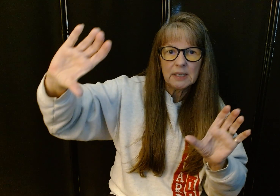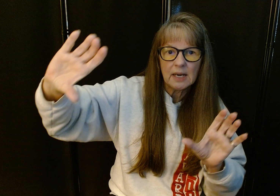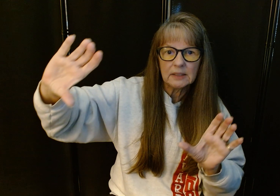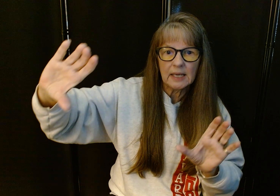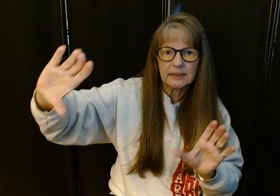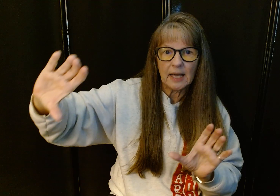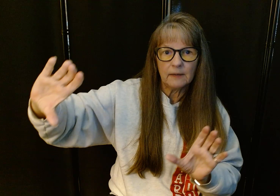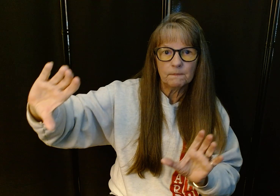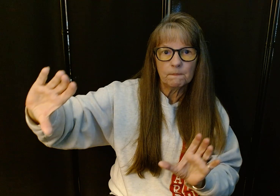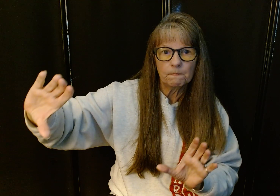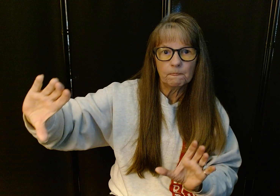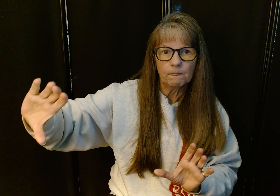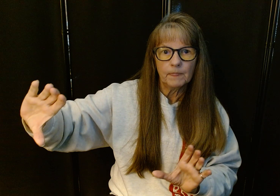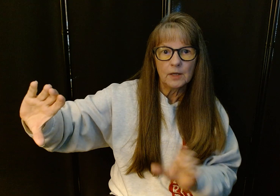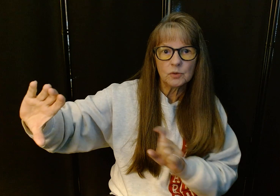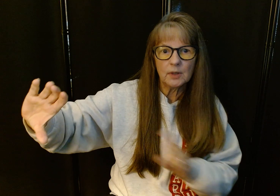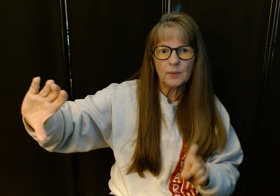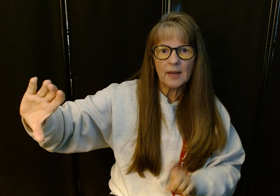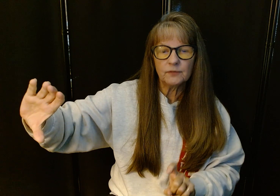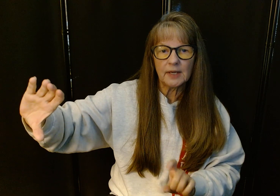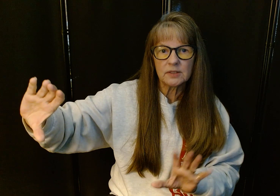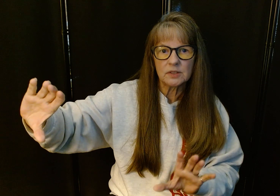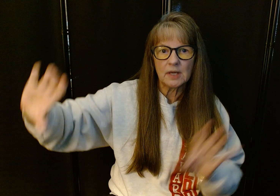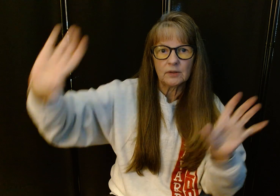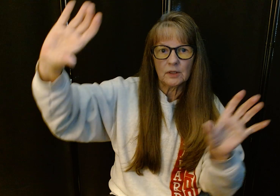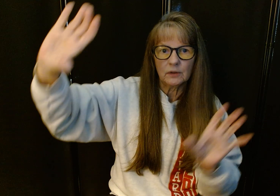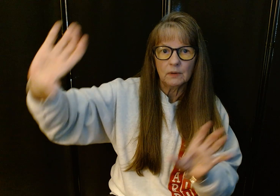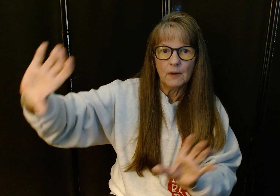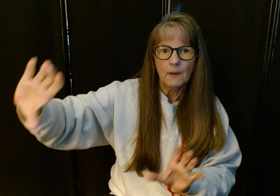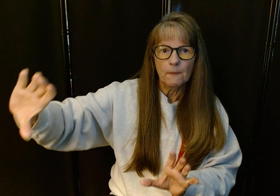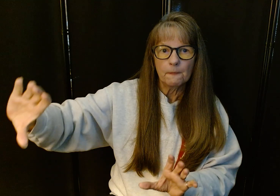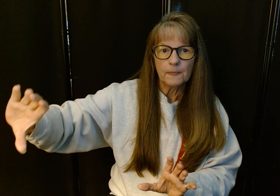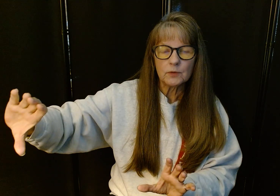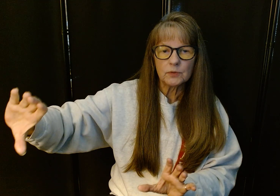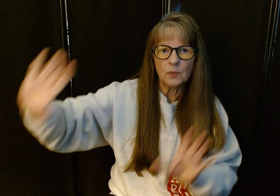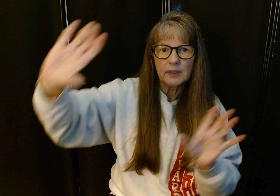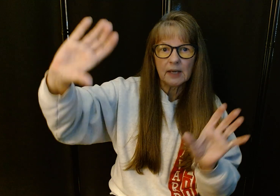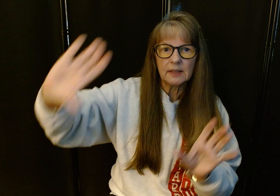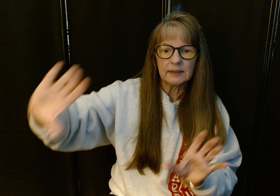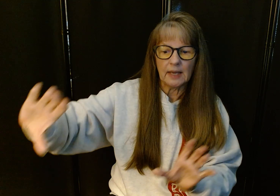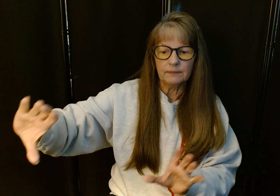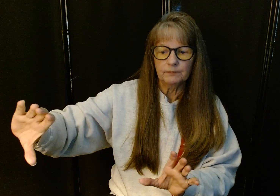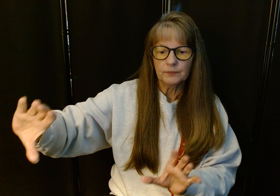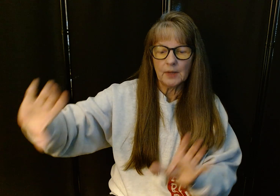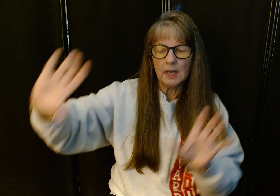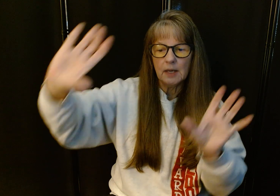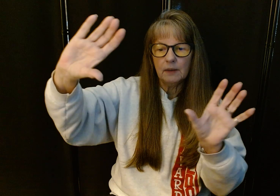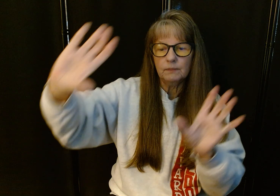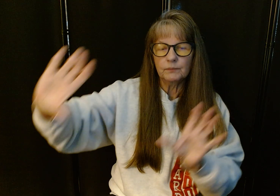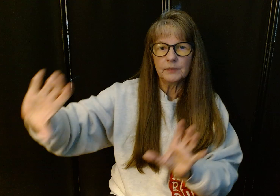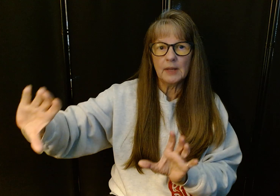down like that. So here we have Texas down here. So it's going down like that. And they